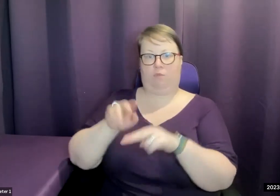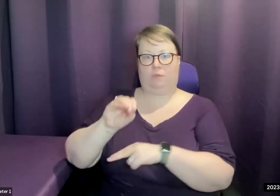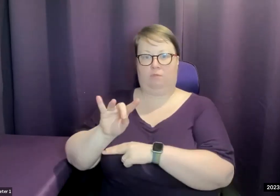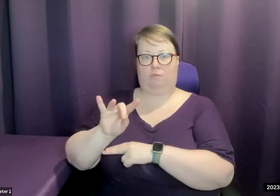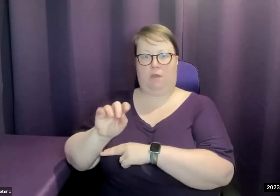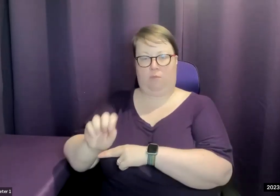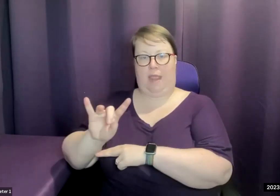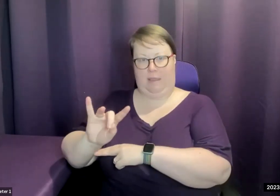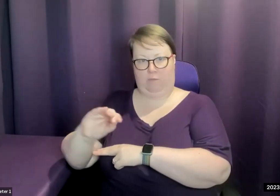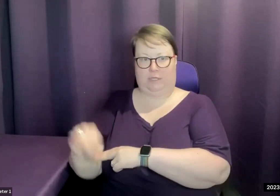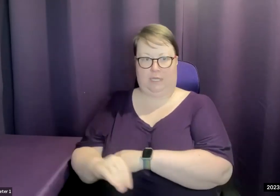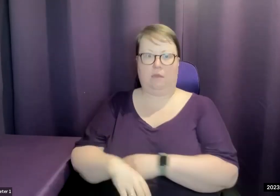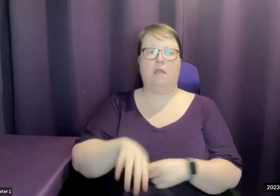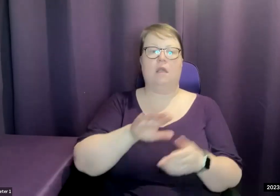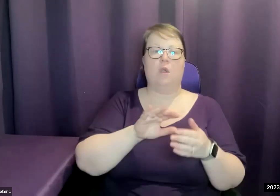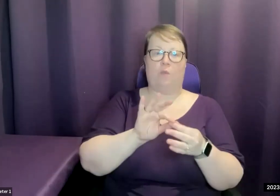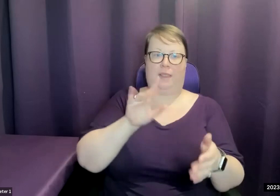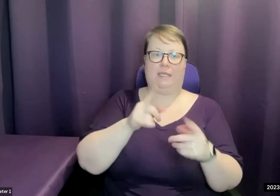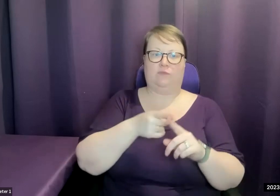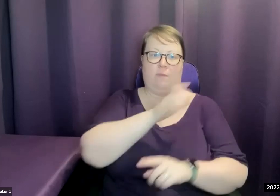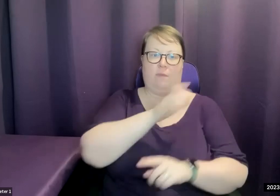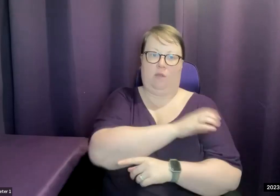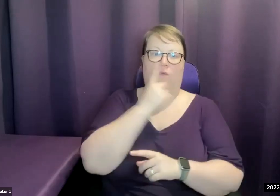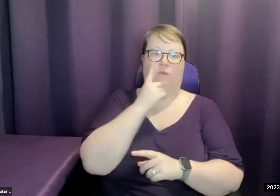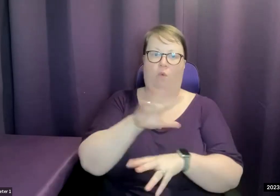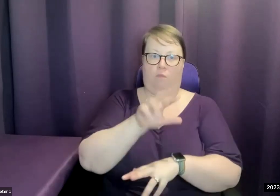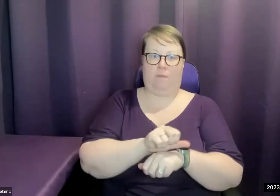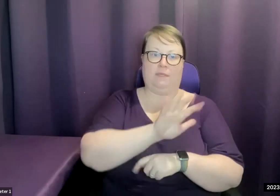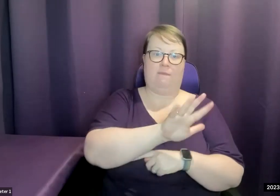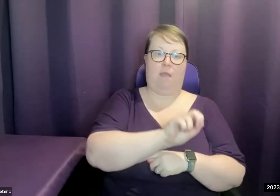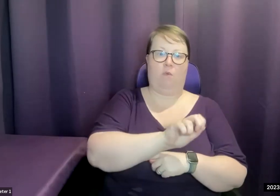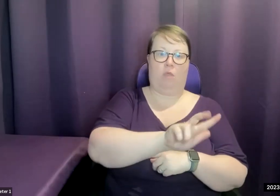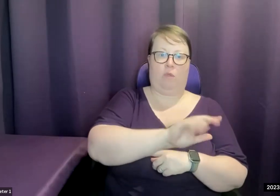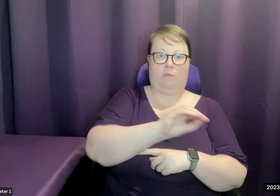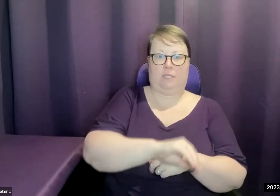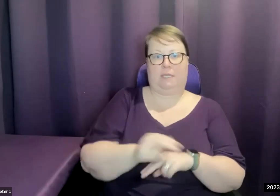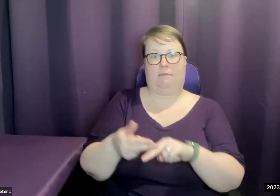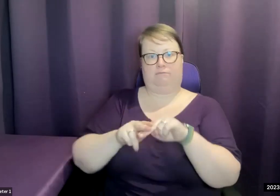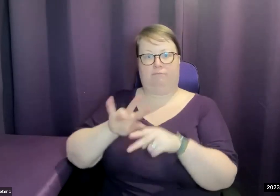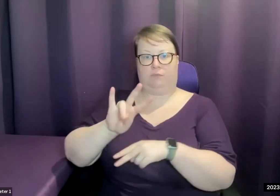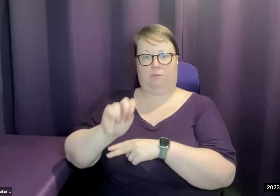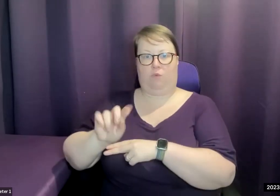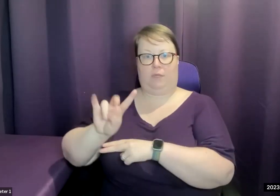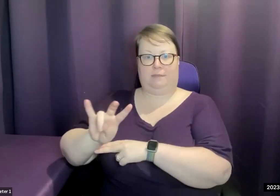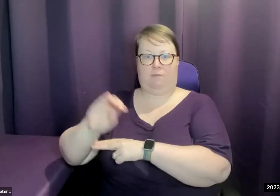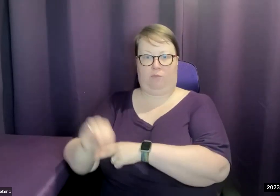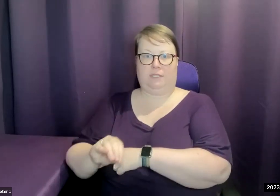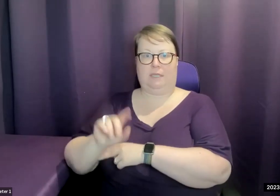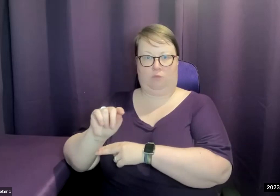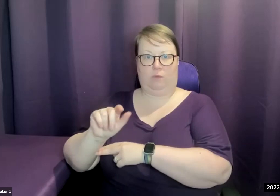release from clinic for appointments, which increased from 5.3% to 2019 to 7.7% in 2021.